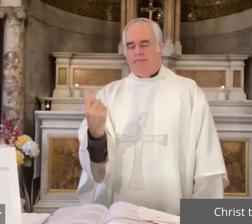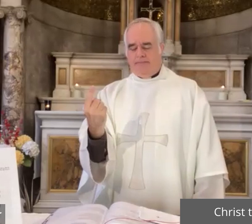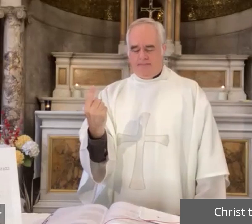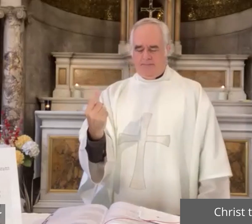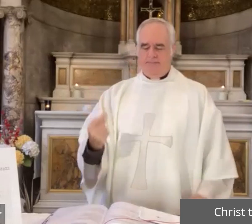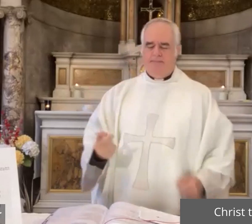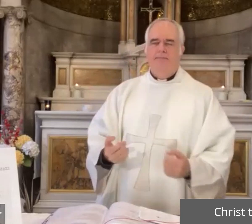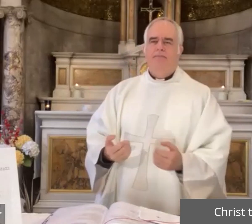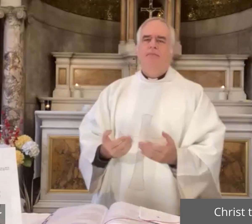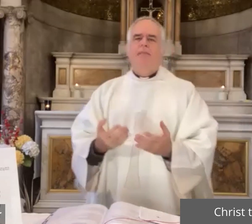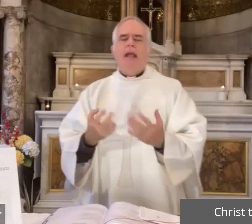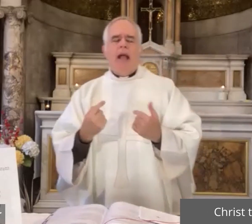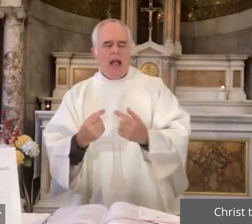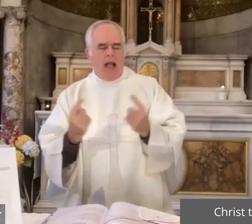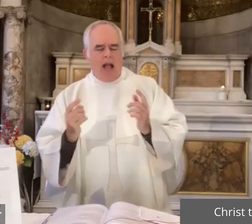one.